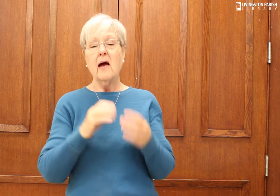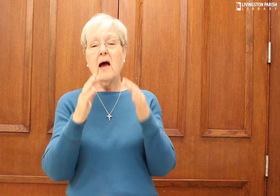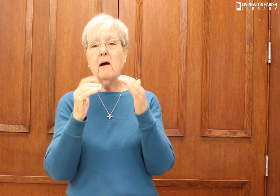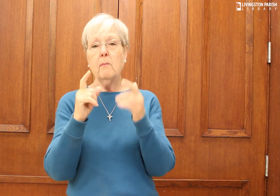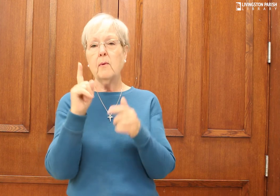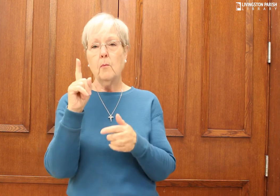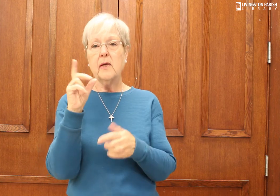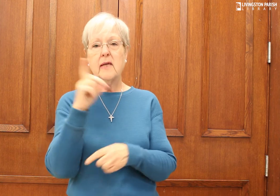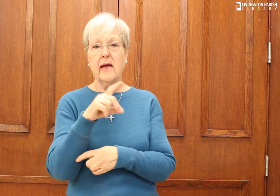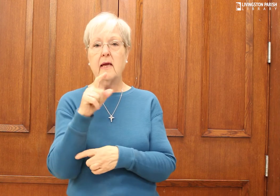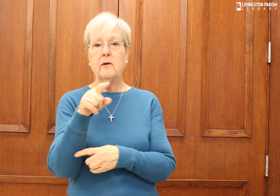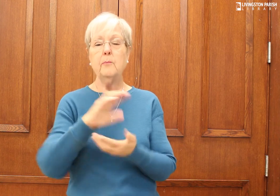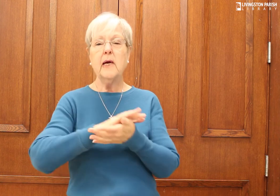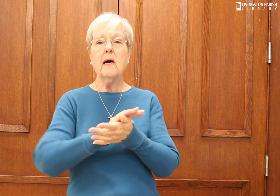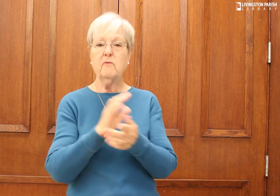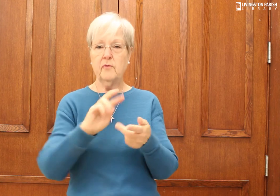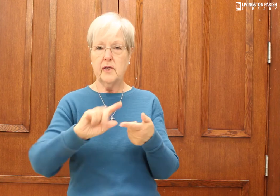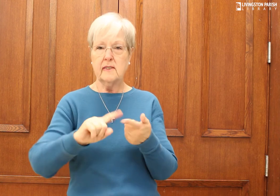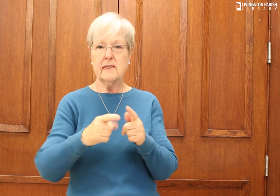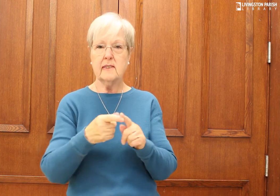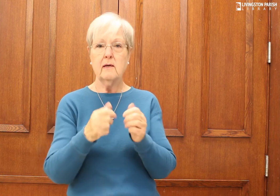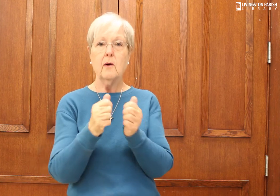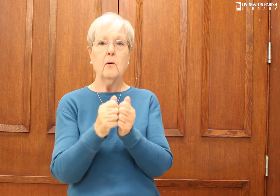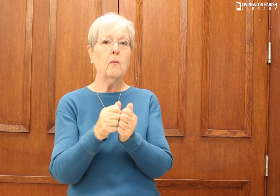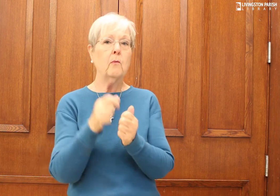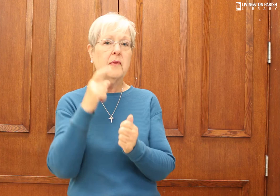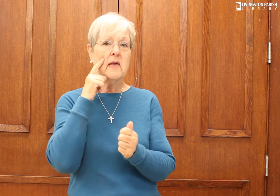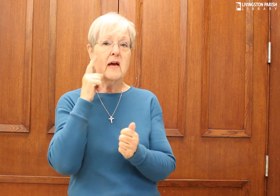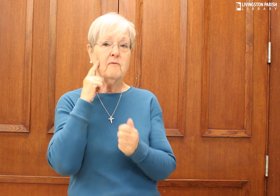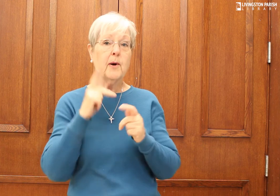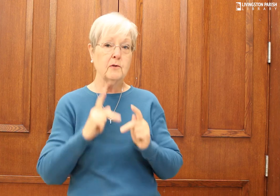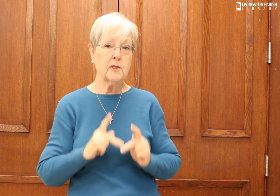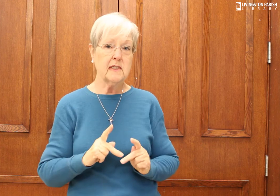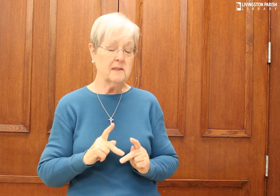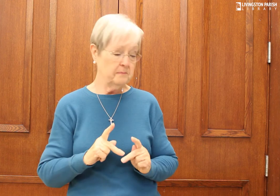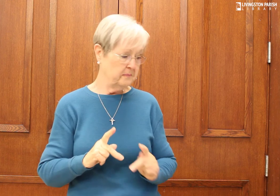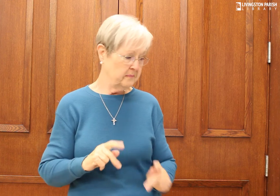I hope one day you become friends with a deaf person.